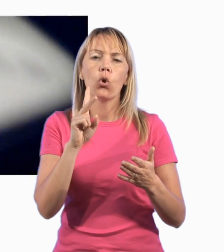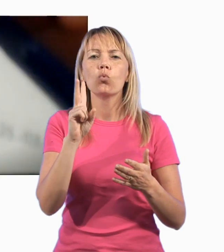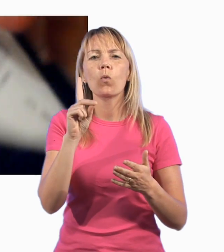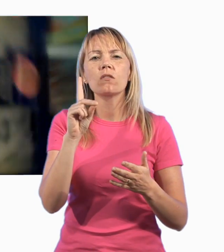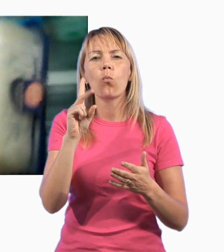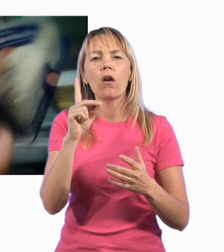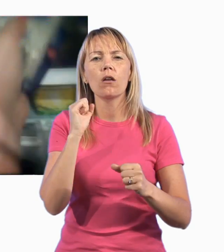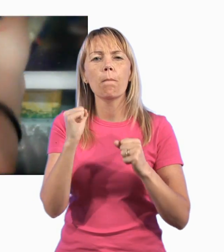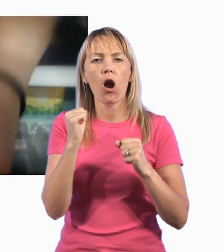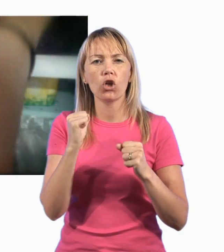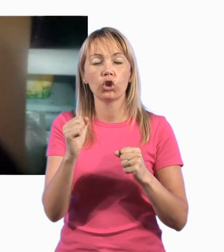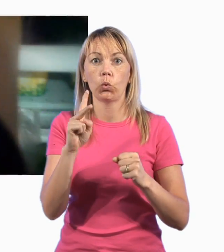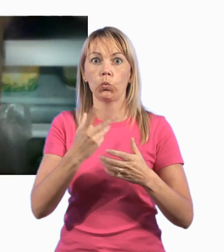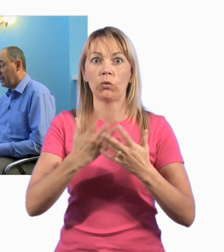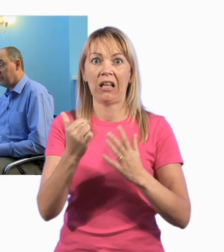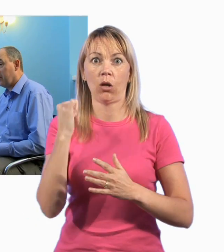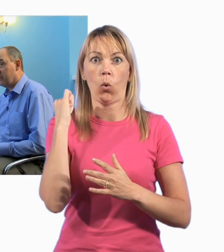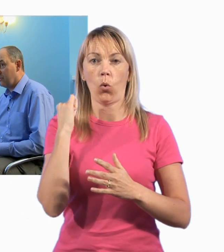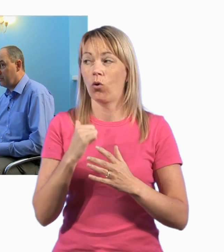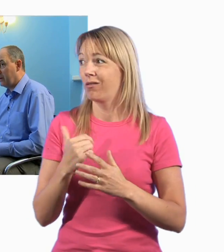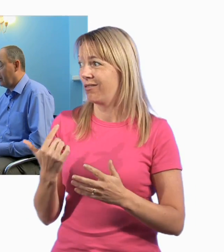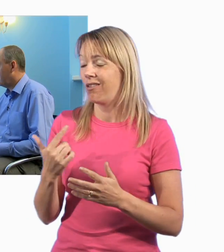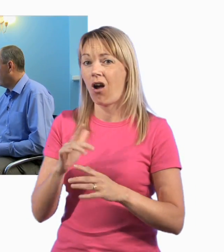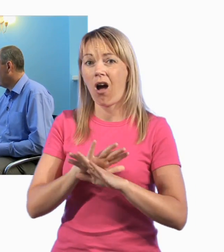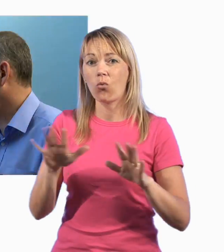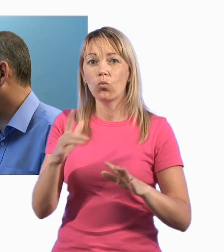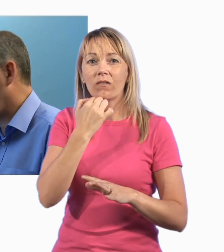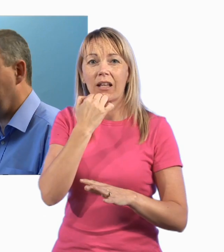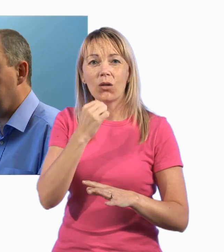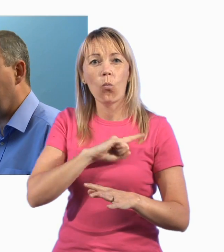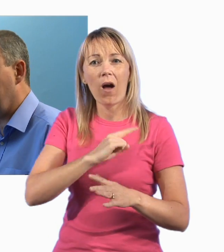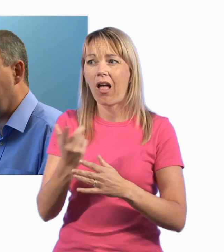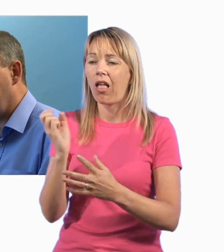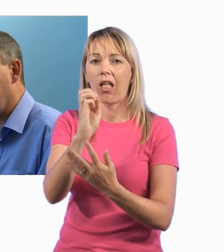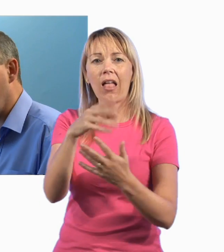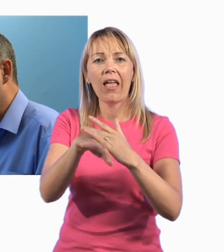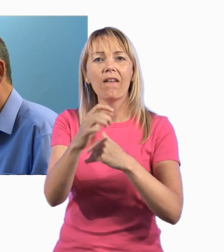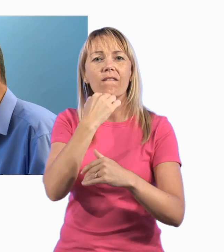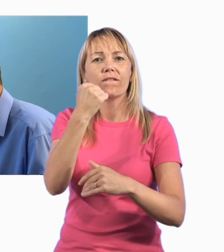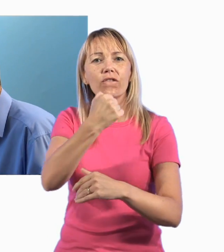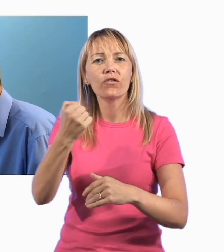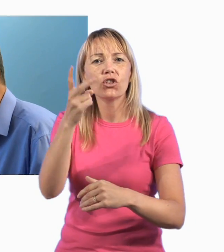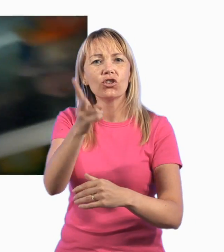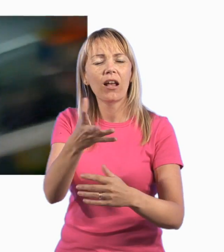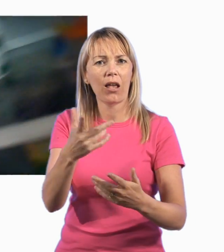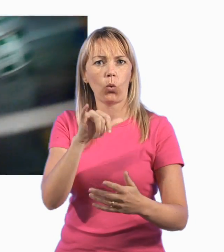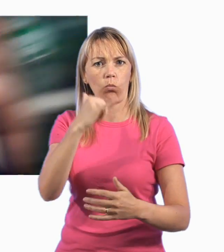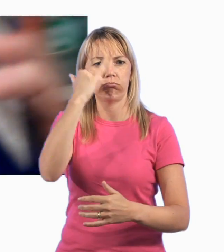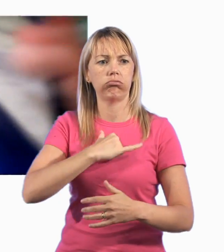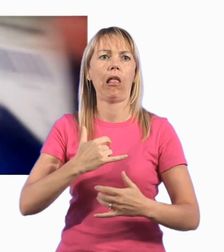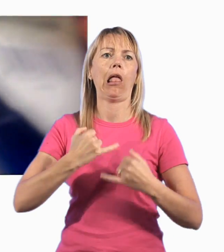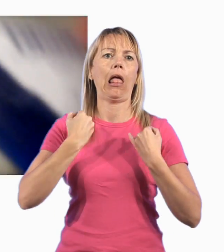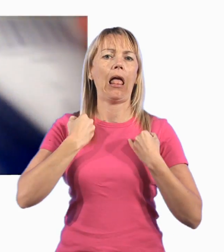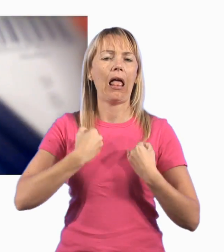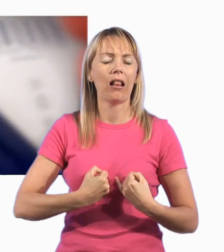21st of March, which was 2 days ago. And that's past its use-by date too. Out-of-date blue cheese, it could make you go green. Foods